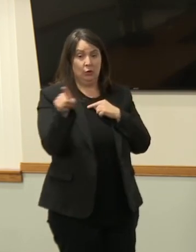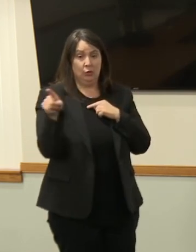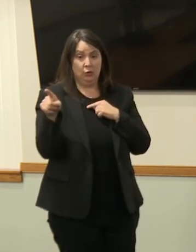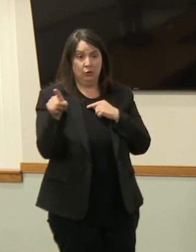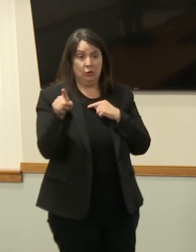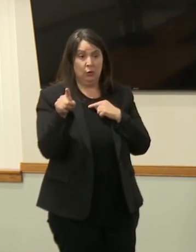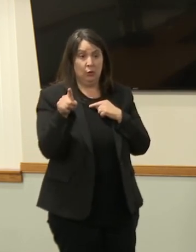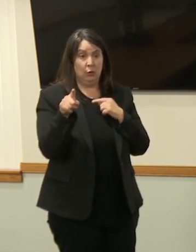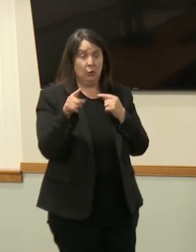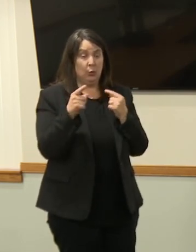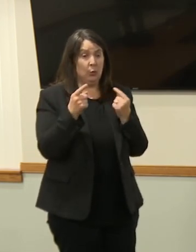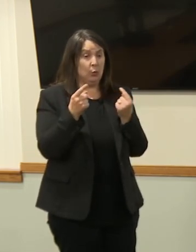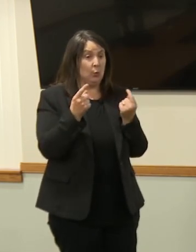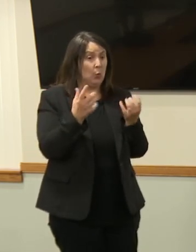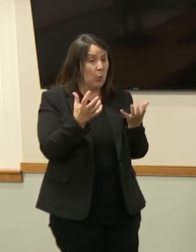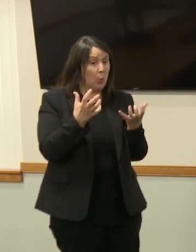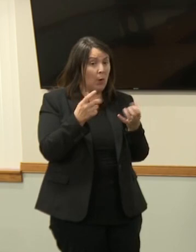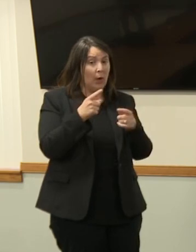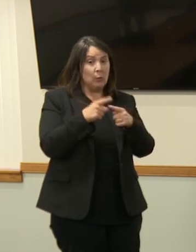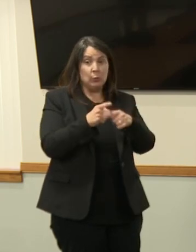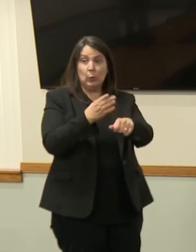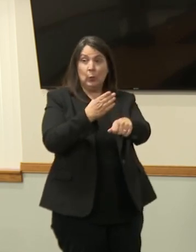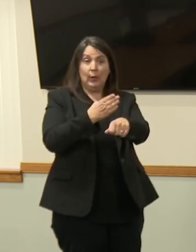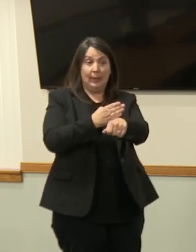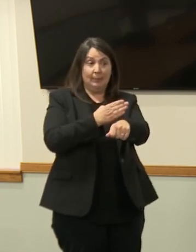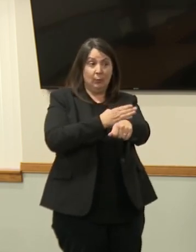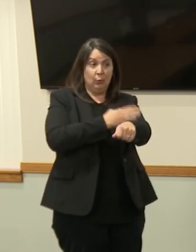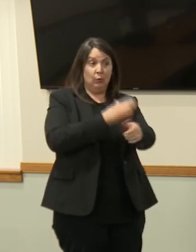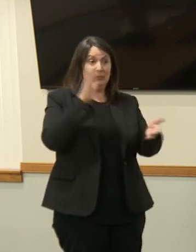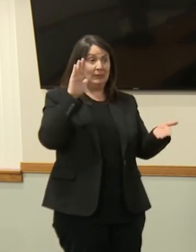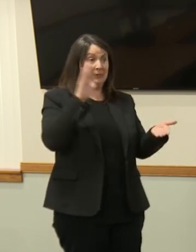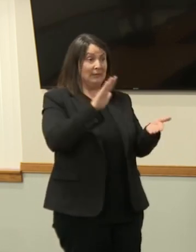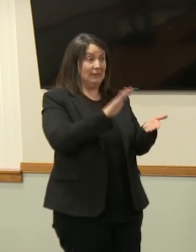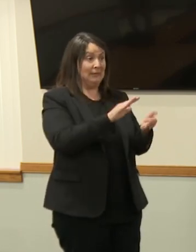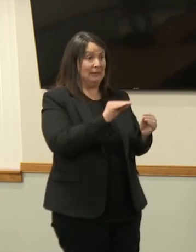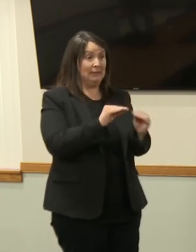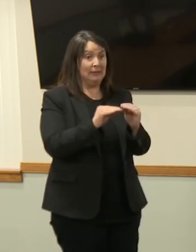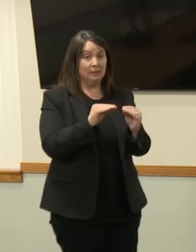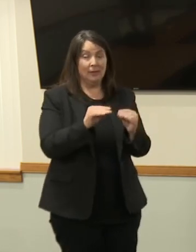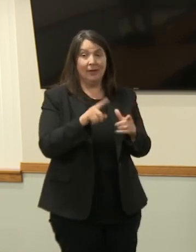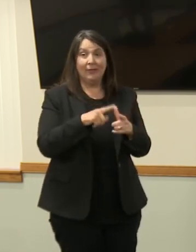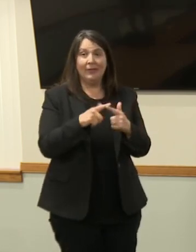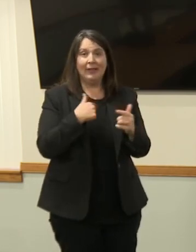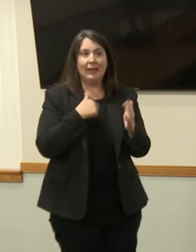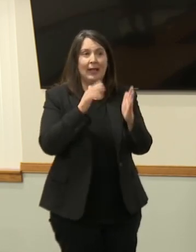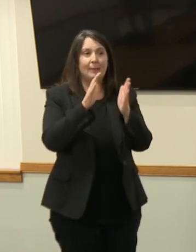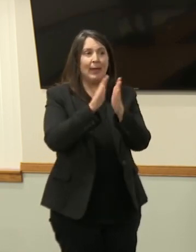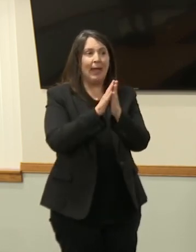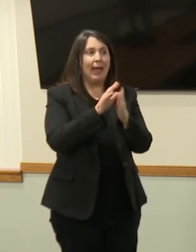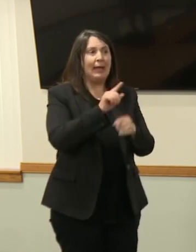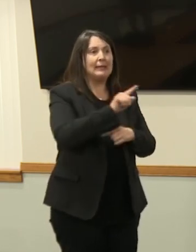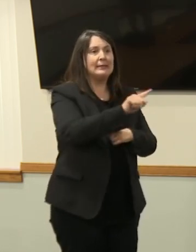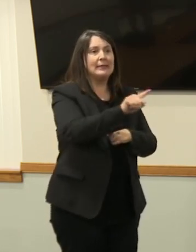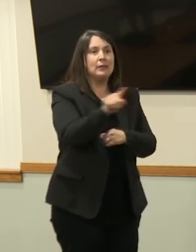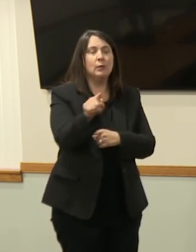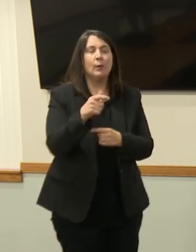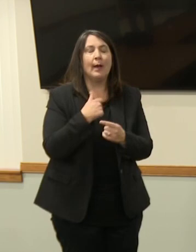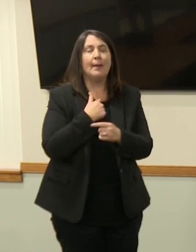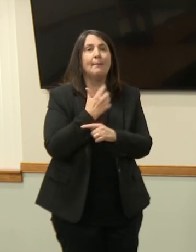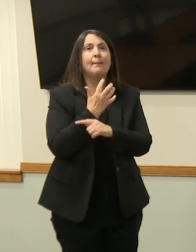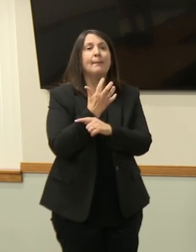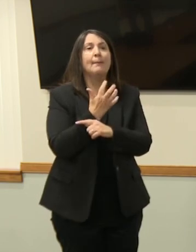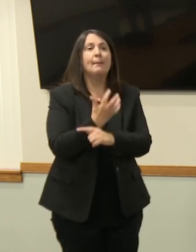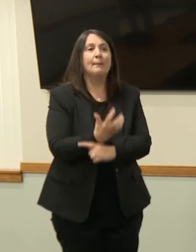that carrot that we can get out of this, if you want to make sure that this doesn't happen, then we're asking, and in fact at this point maybe begging to